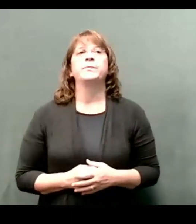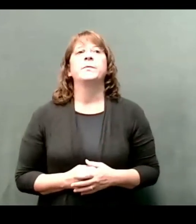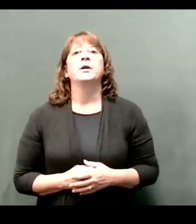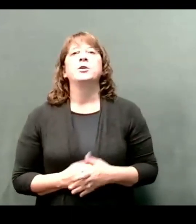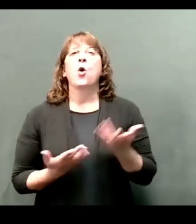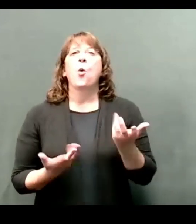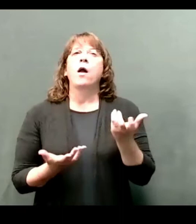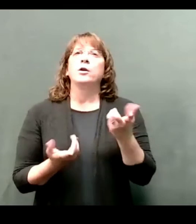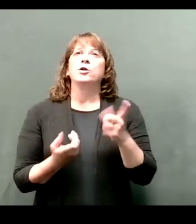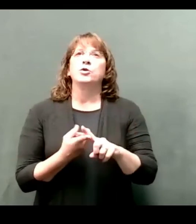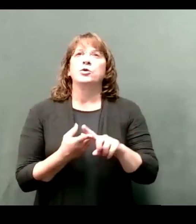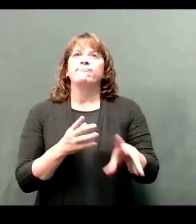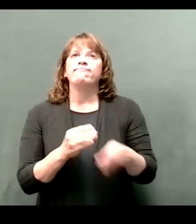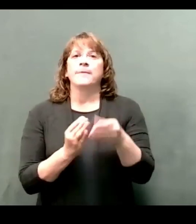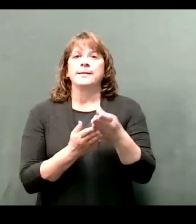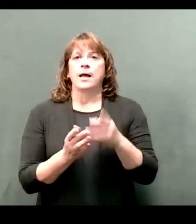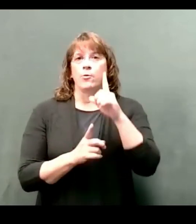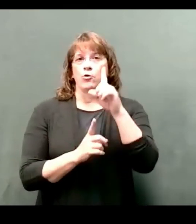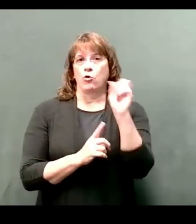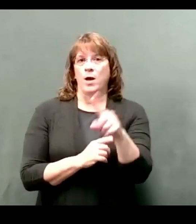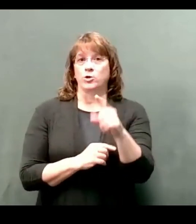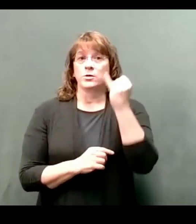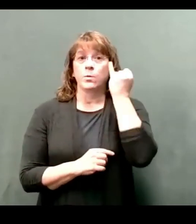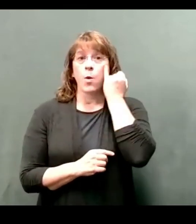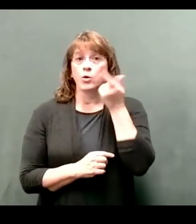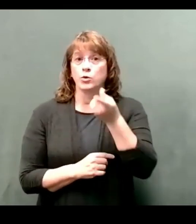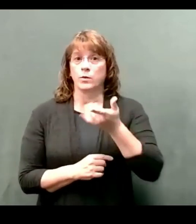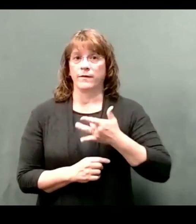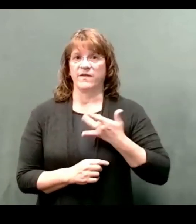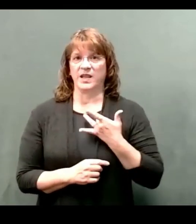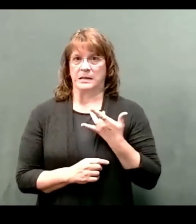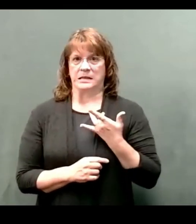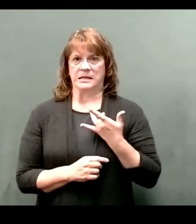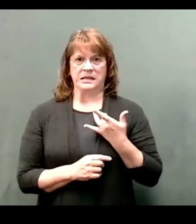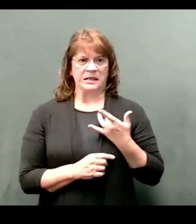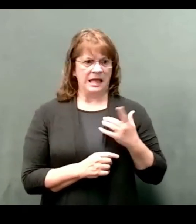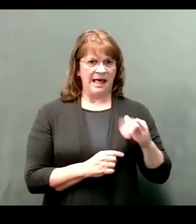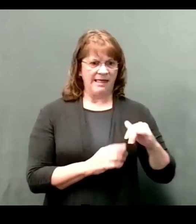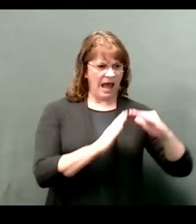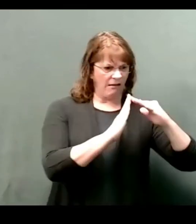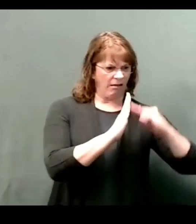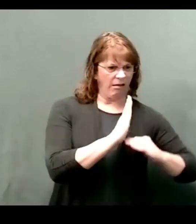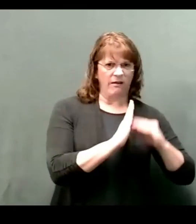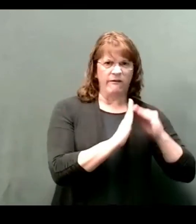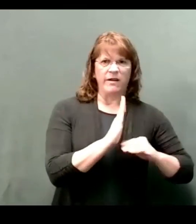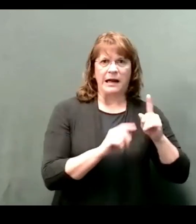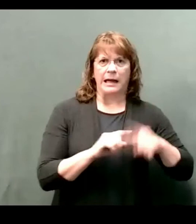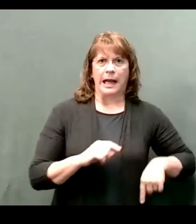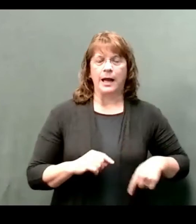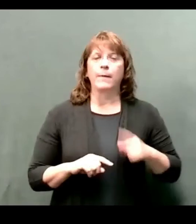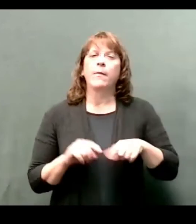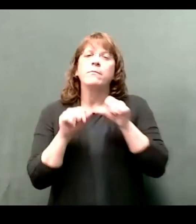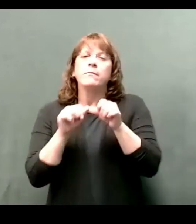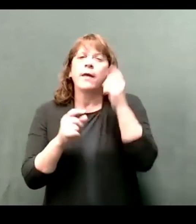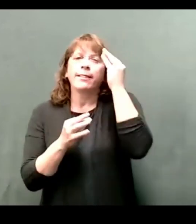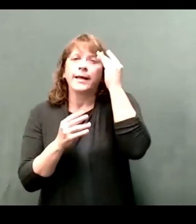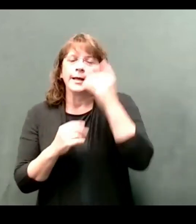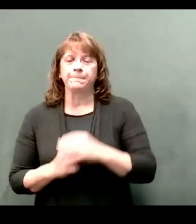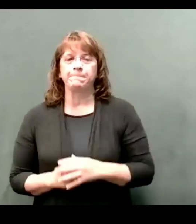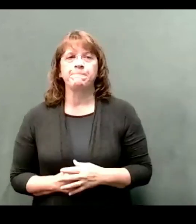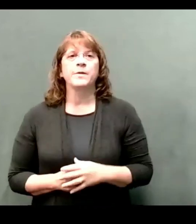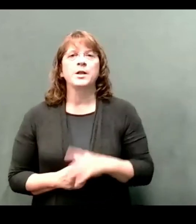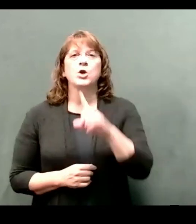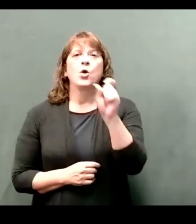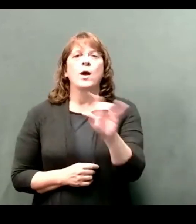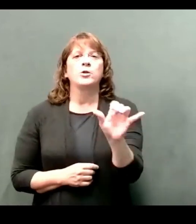to pose some questions if you find yourself in a position where you don't have this information, to continue our thinking, right? So